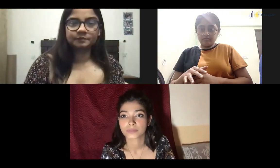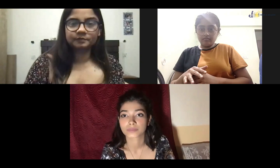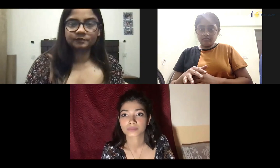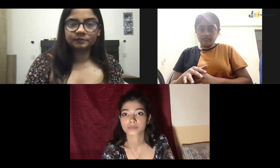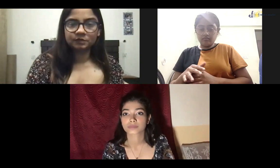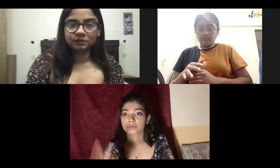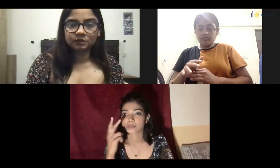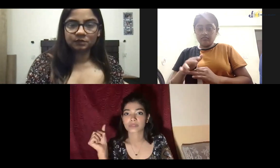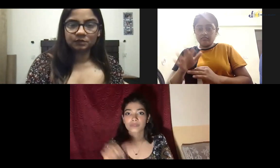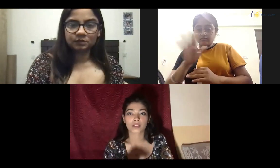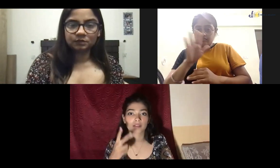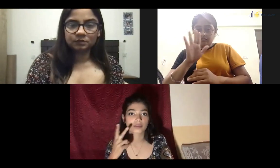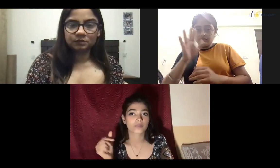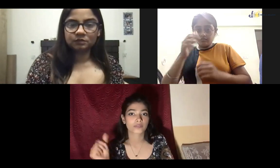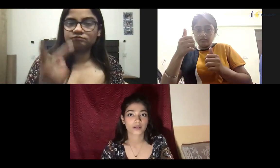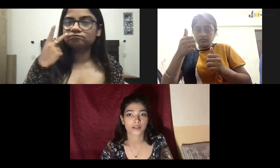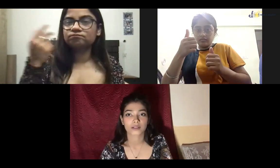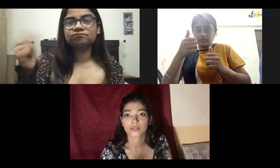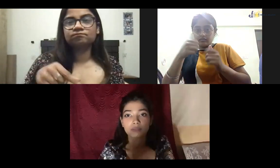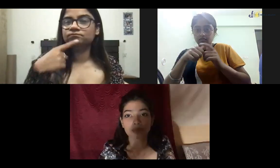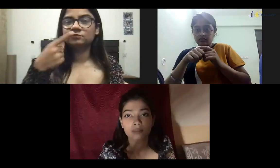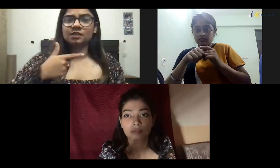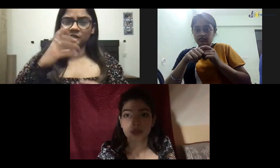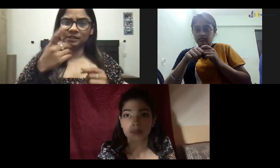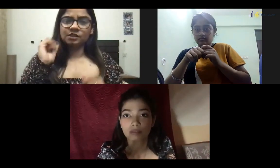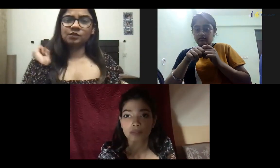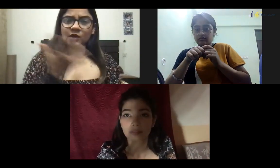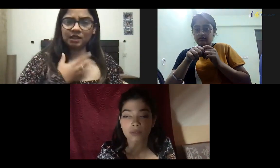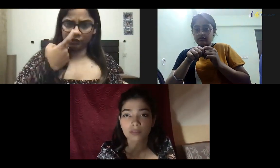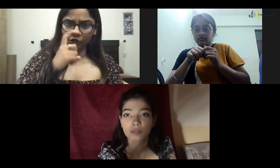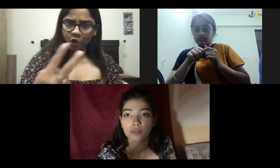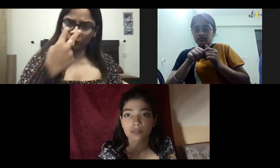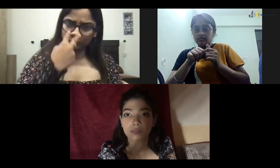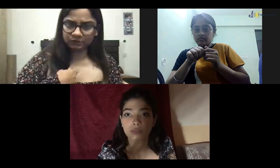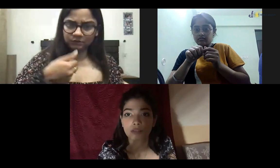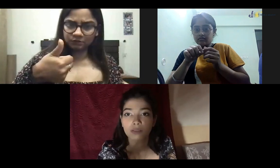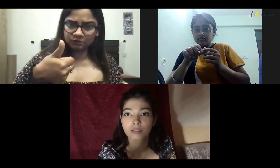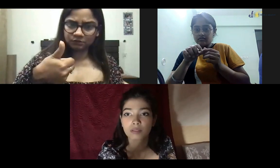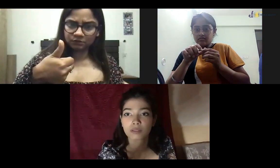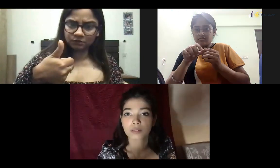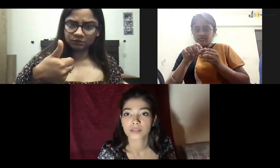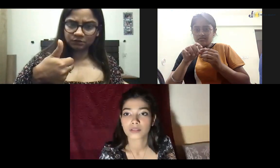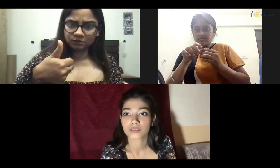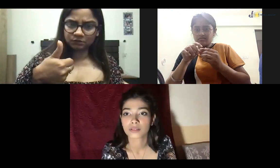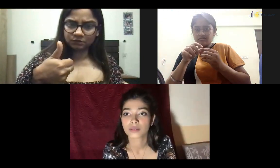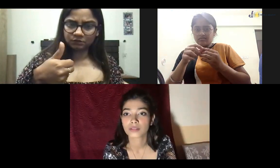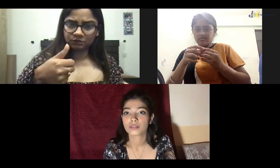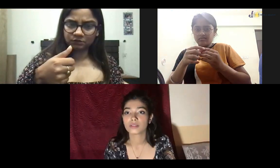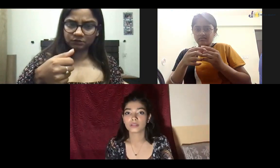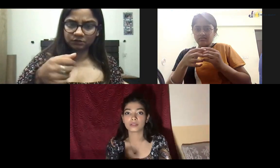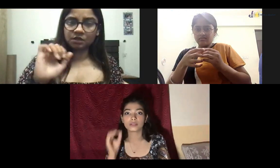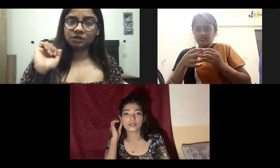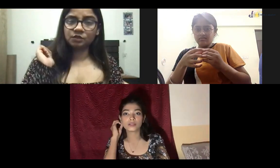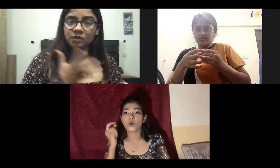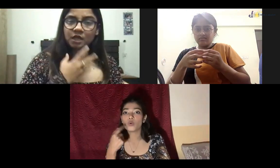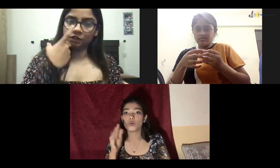Shweta, she has some connectivity issue. I cannot see her. Oh, she cannot see her. So, Shweta, can you see